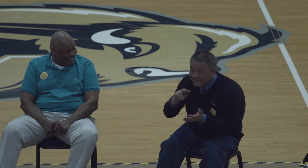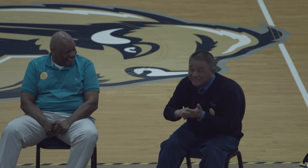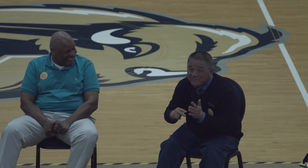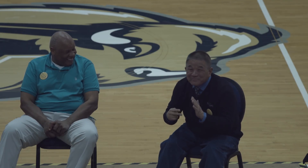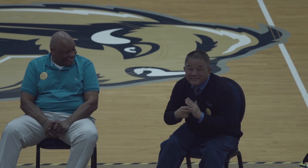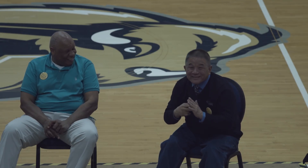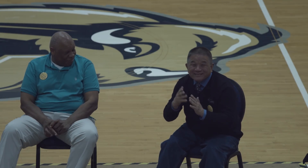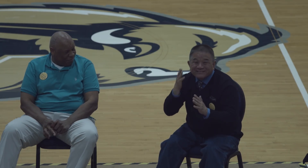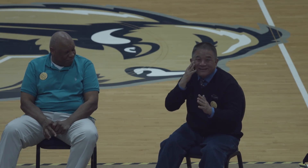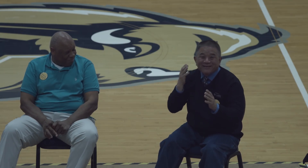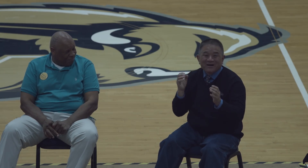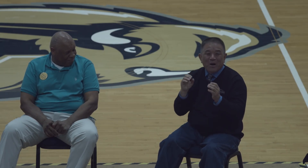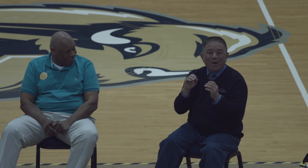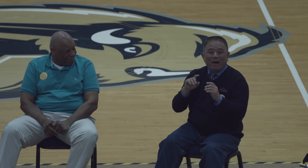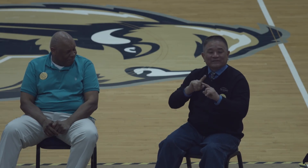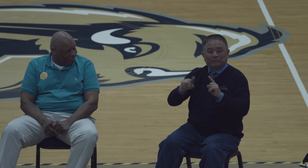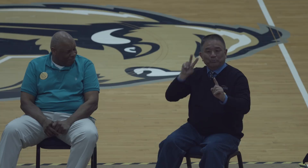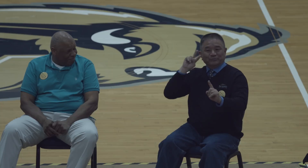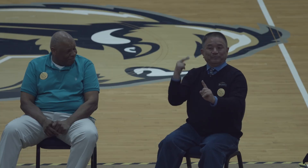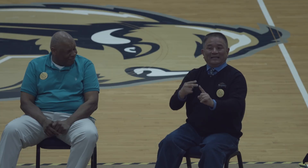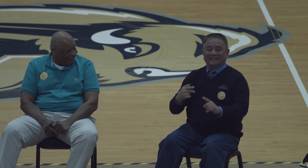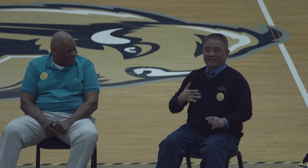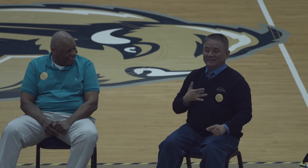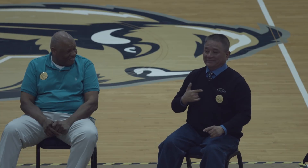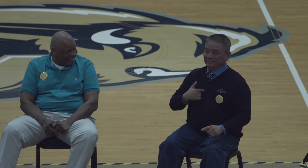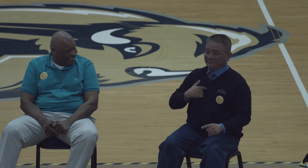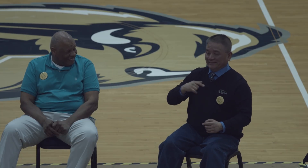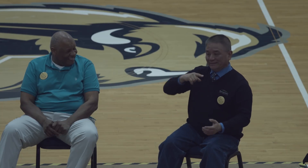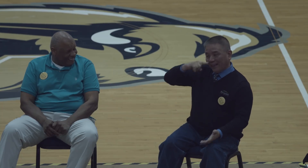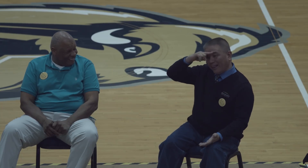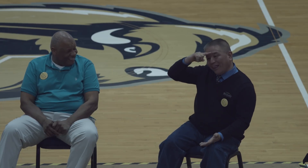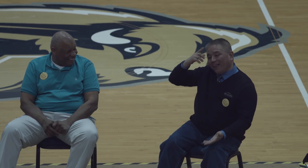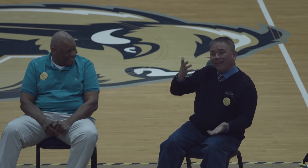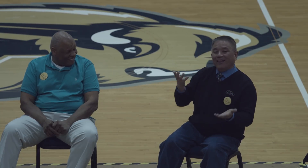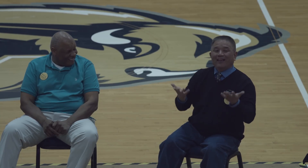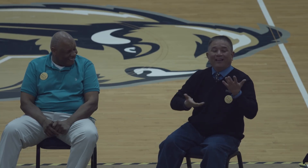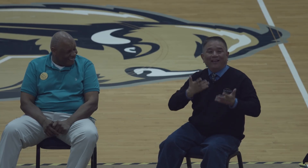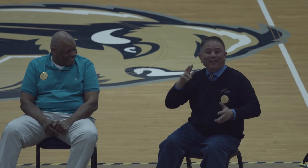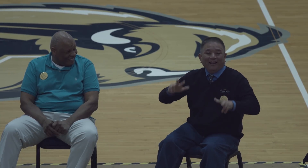take shots that were meaningful for our communities from our own perspectives,